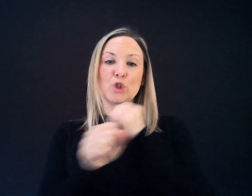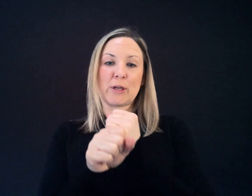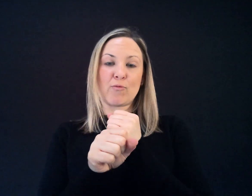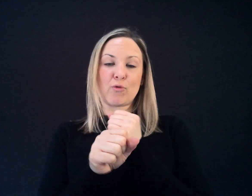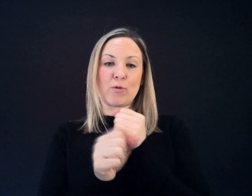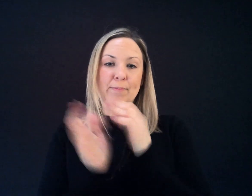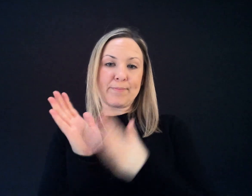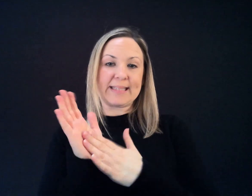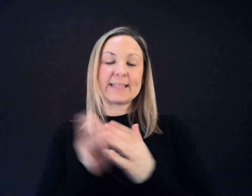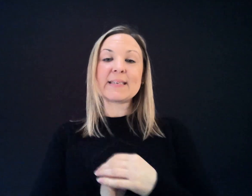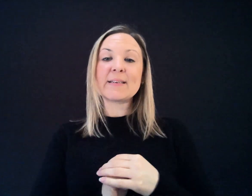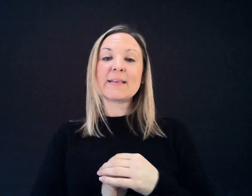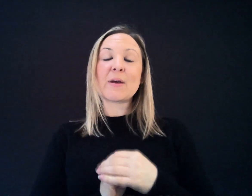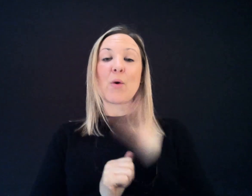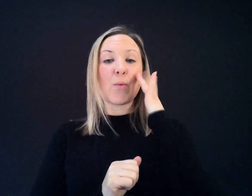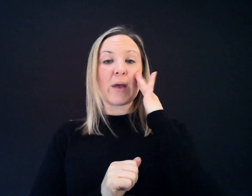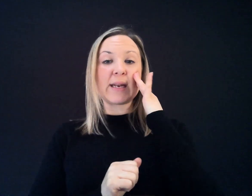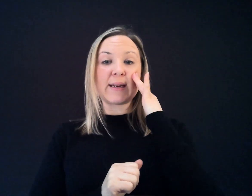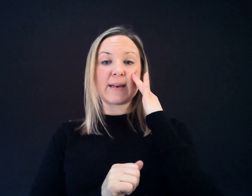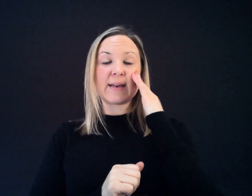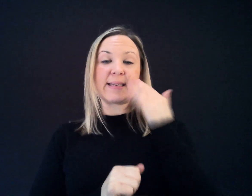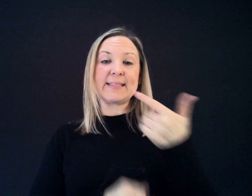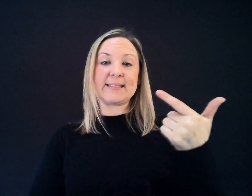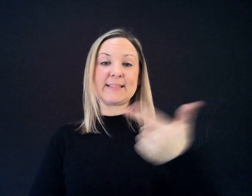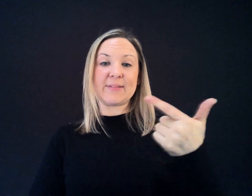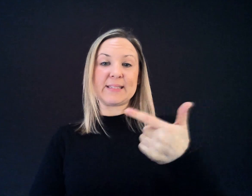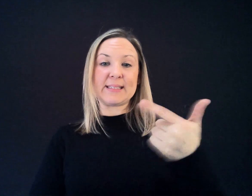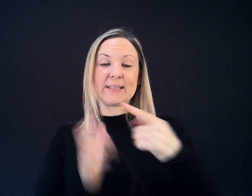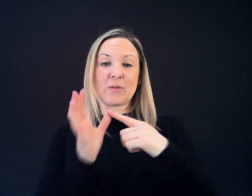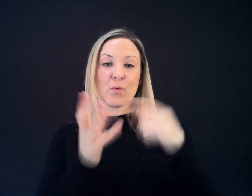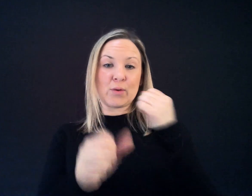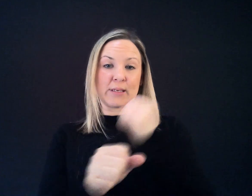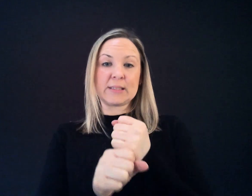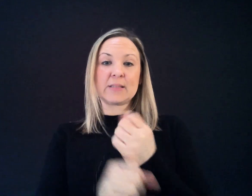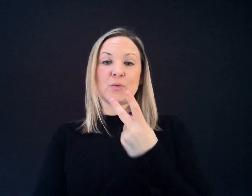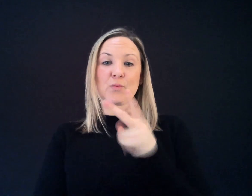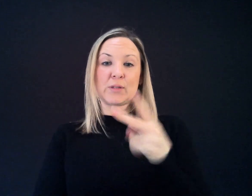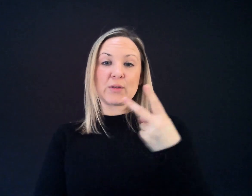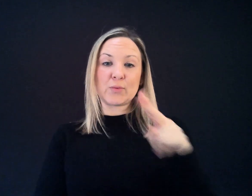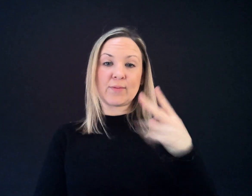Date 17th of August 2024 at 2